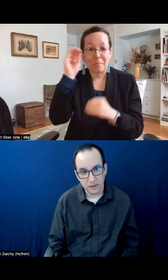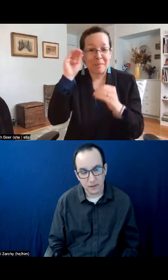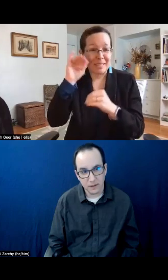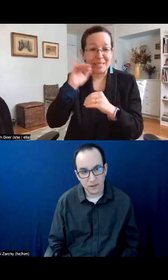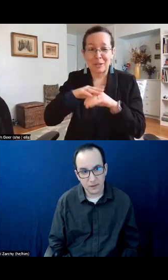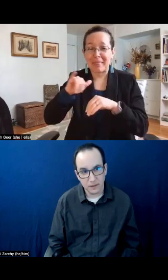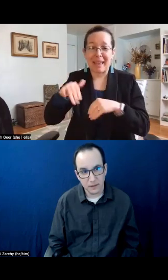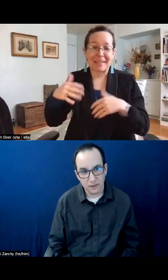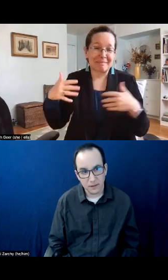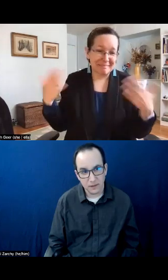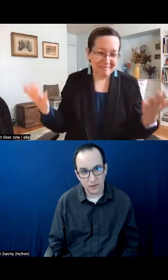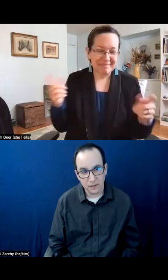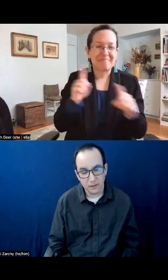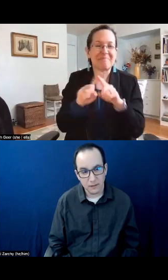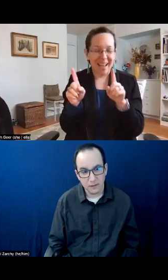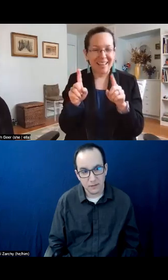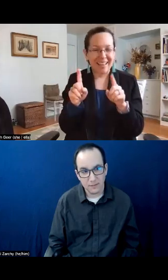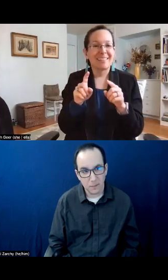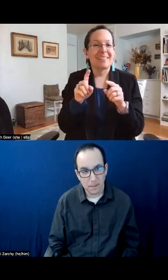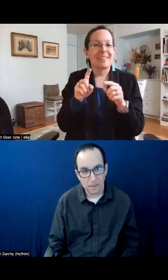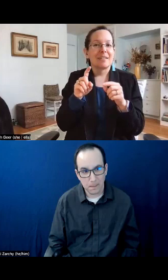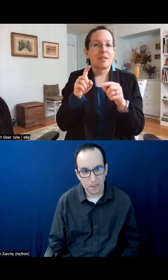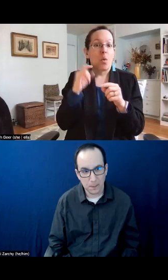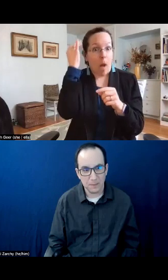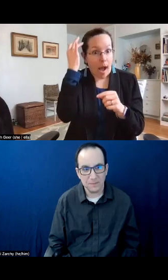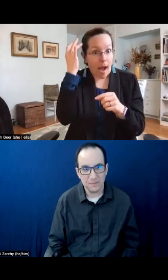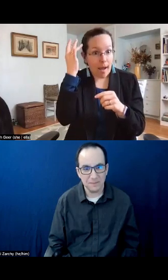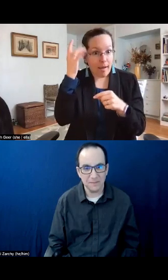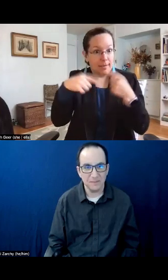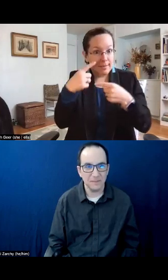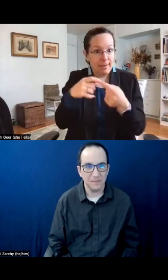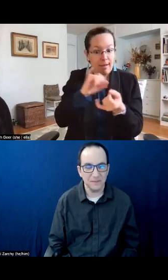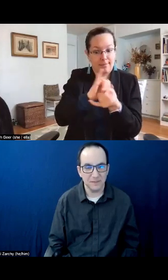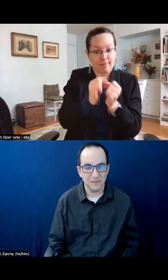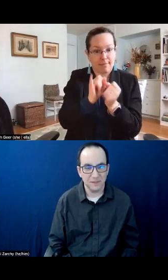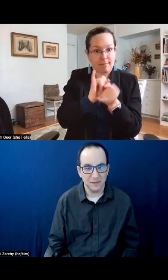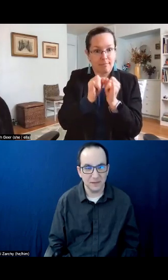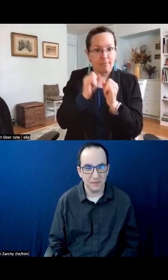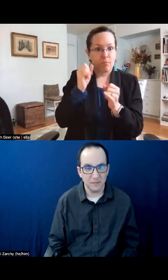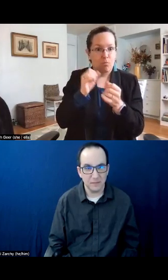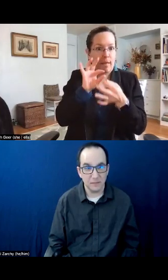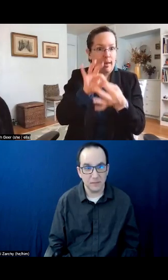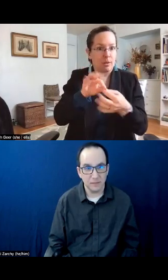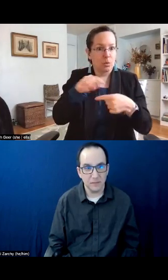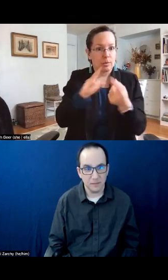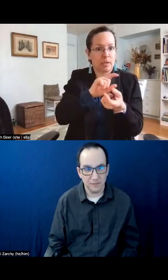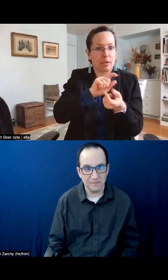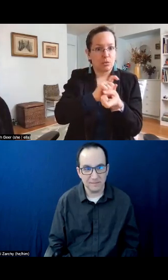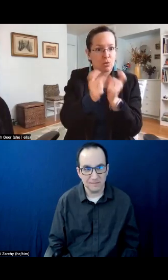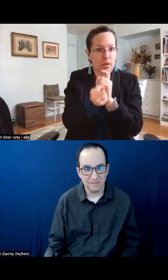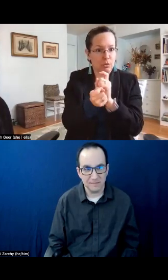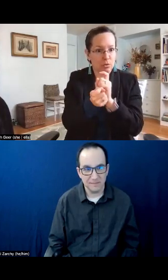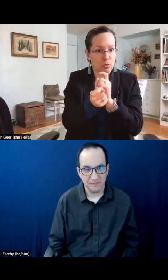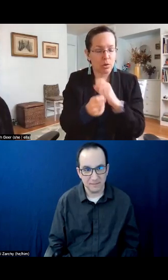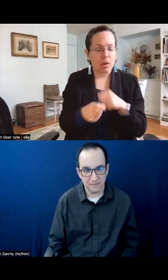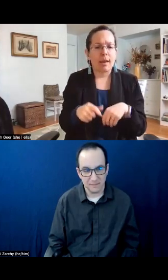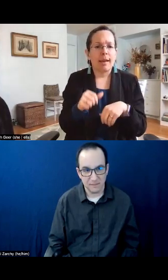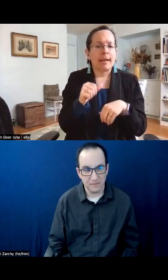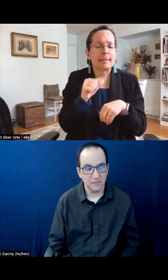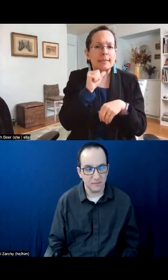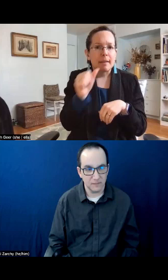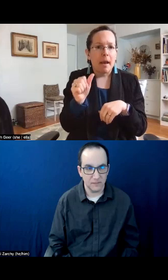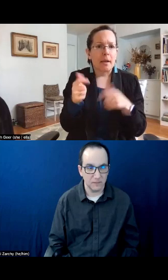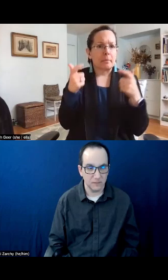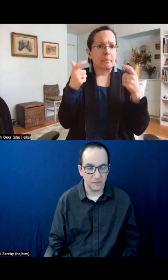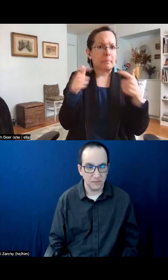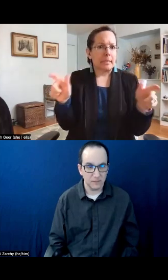It is an initialized sign. We could spend some hours talking about opinions about that another time, but we sign it in this way because